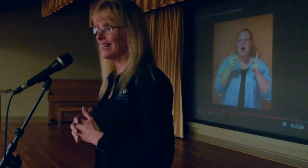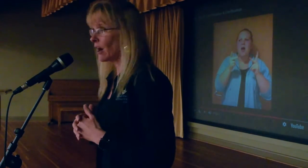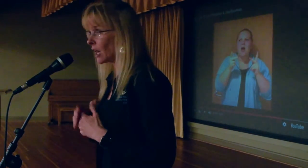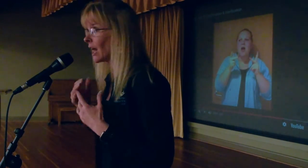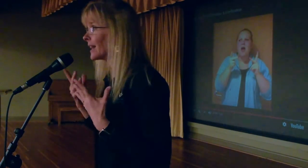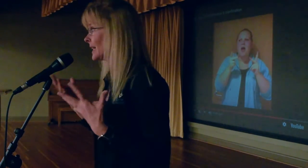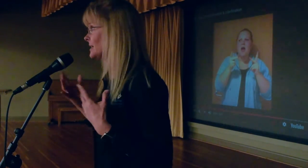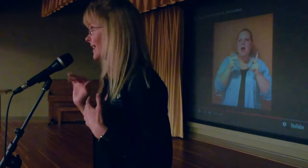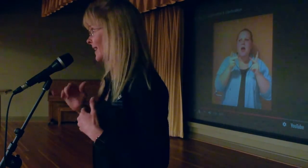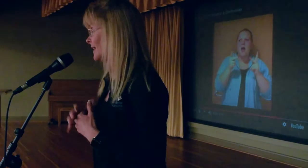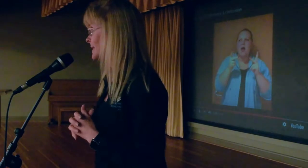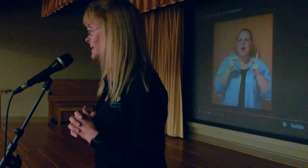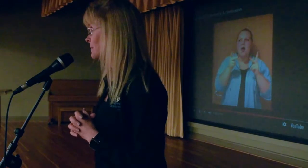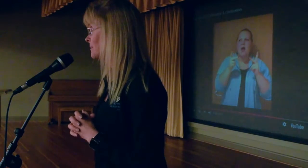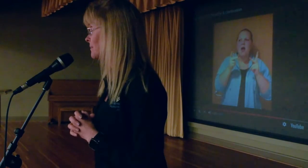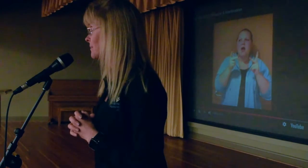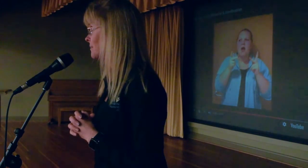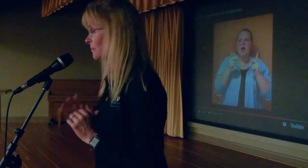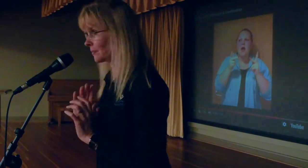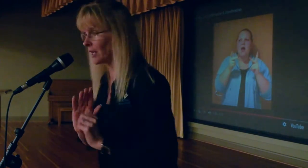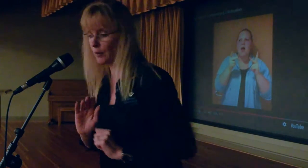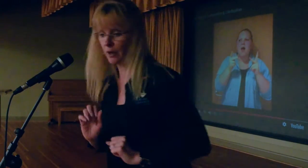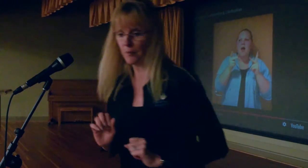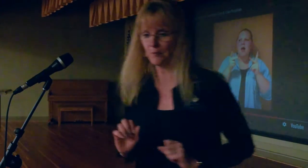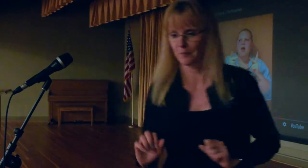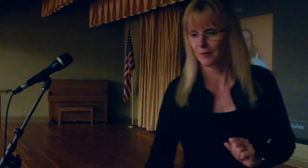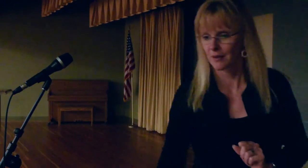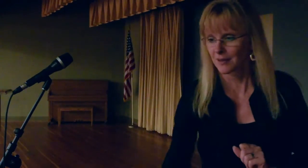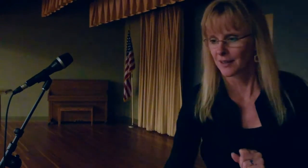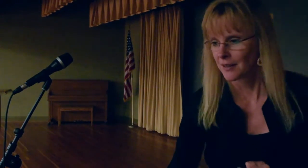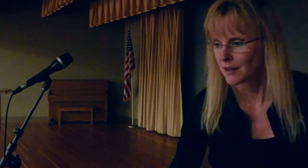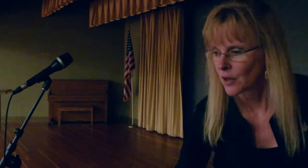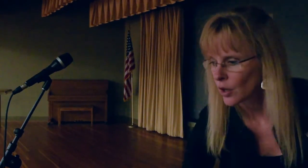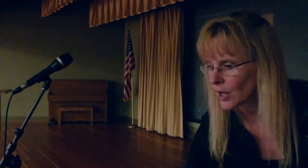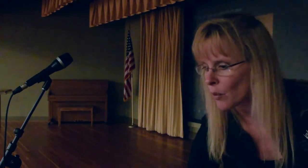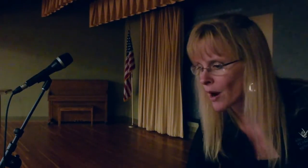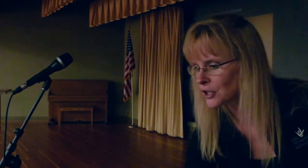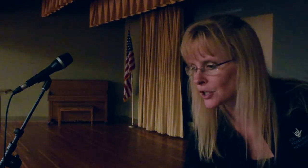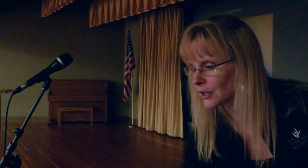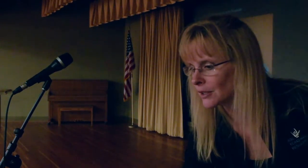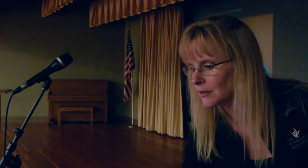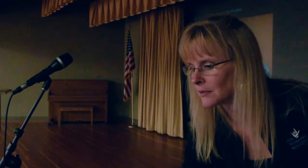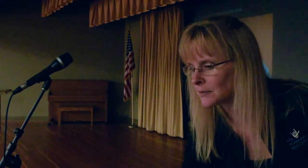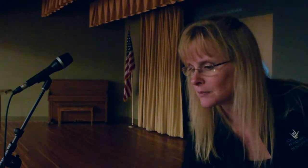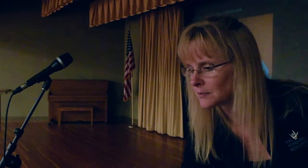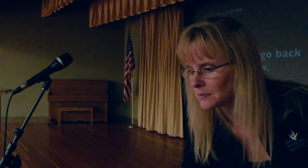a lot of things like that. Here we go. Now watch her.